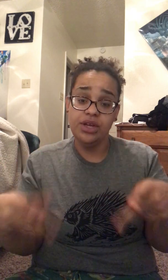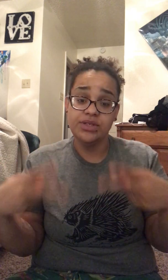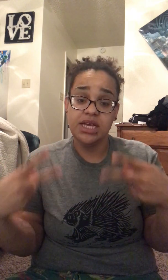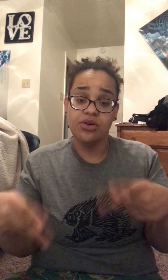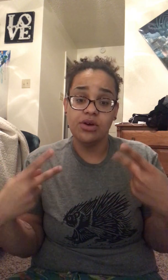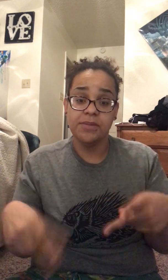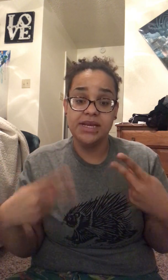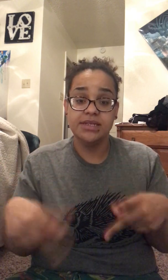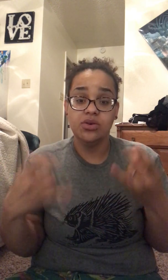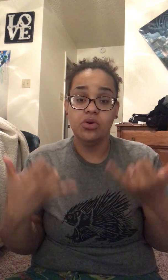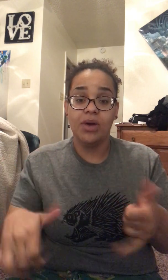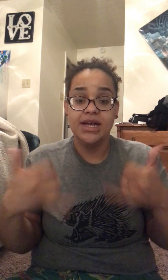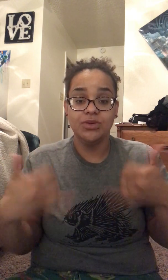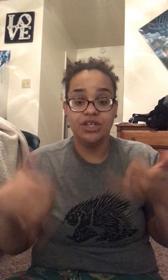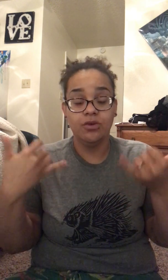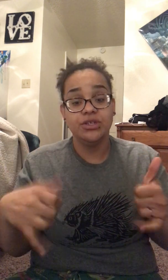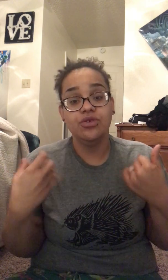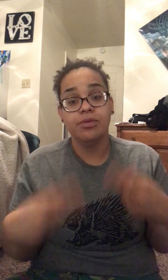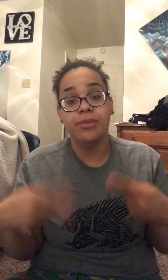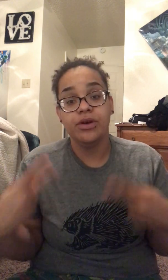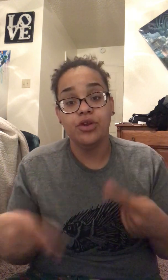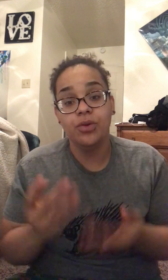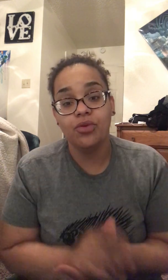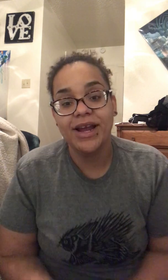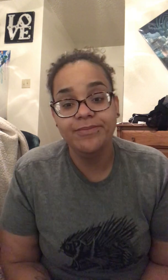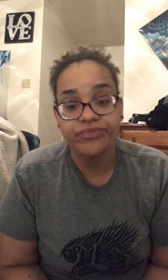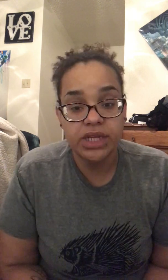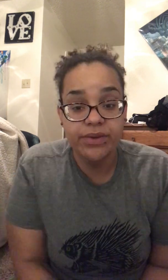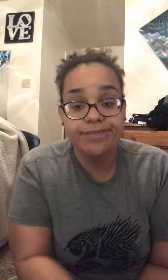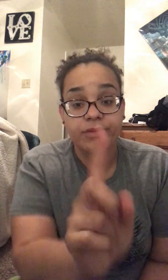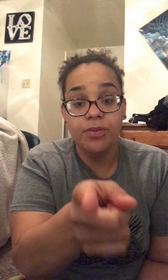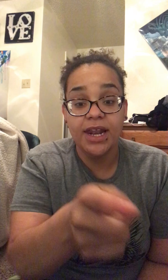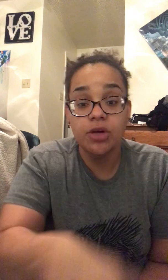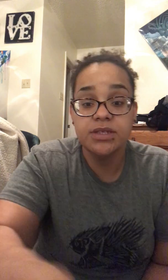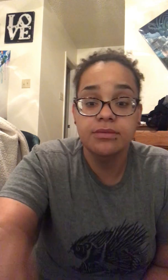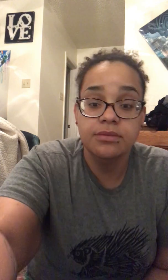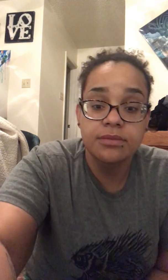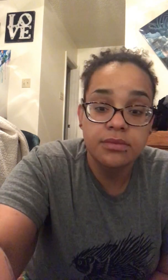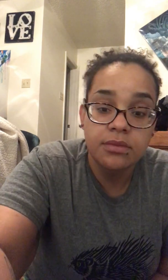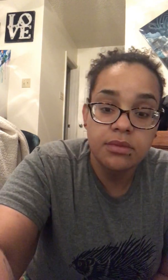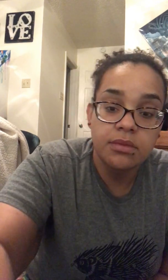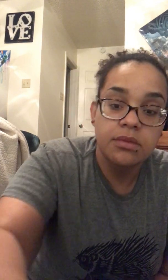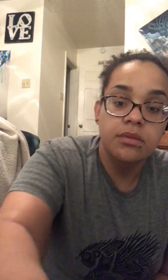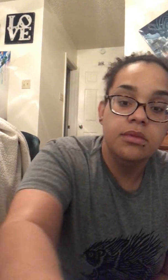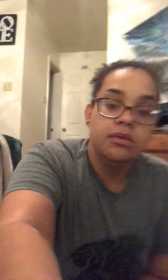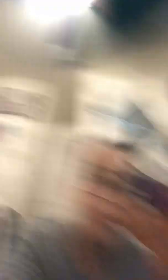use either or, P's or Y's, whichever ones you remember. They're both right. Anyway, hope that helps.